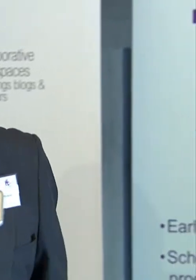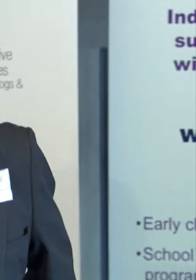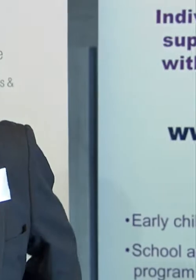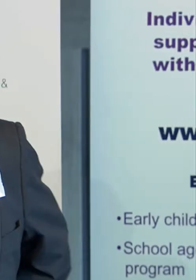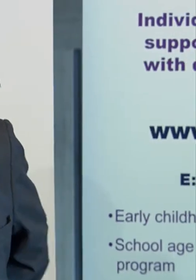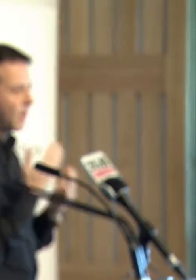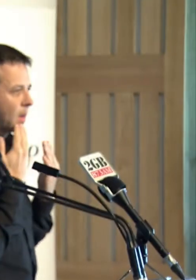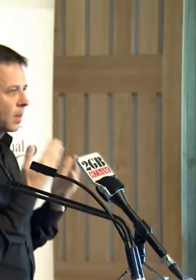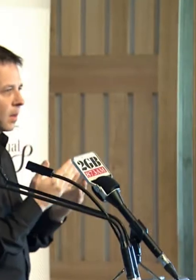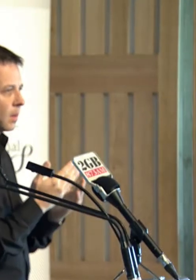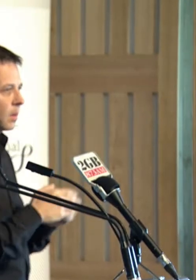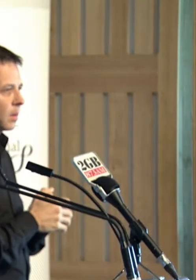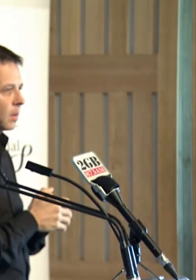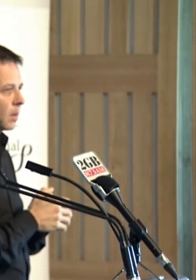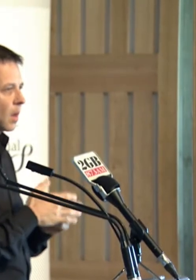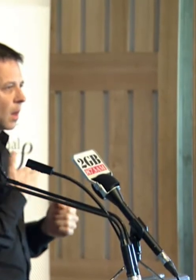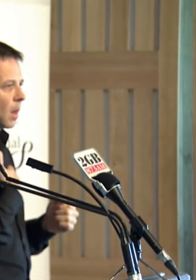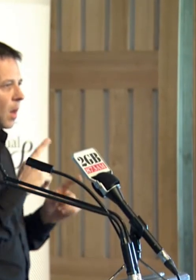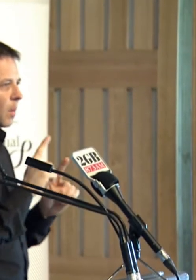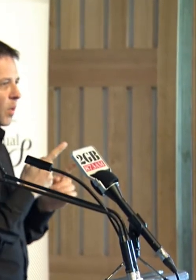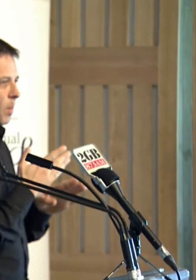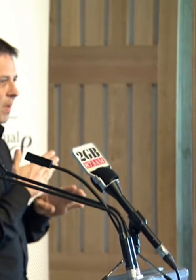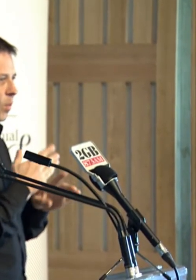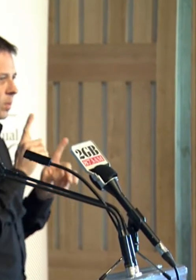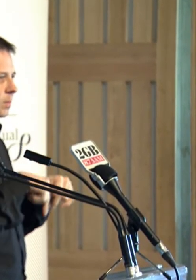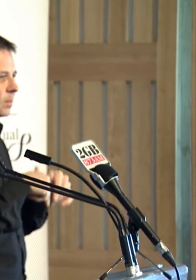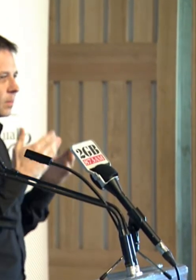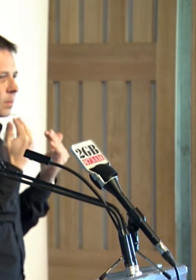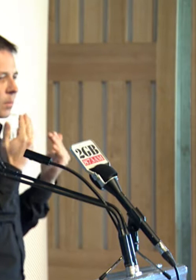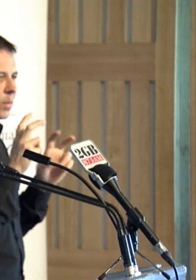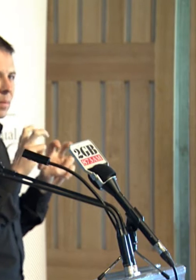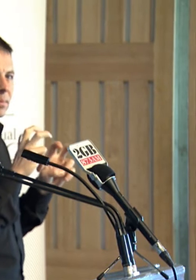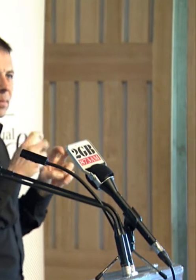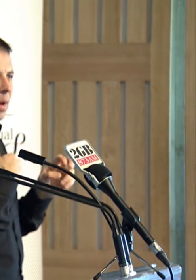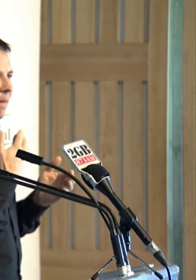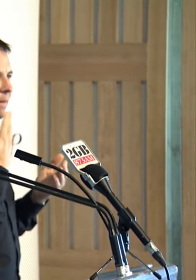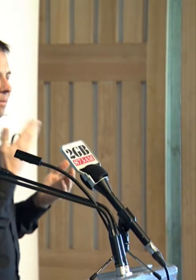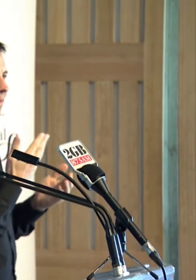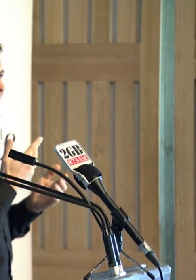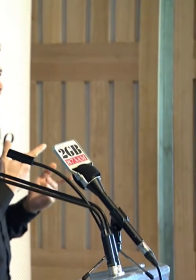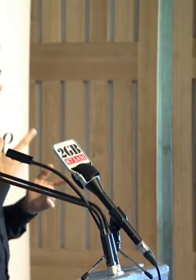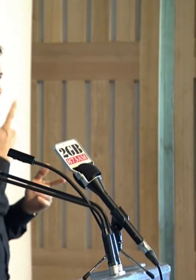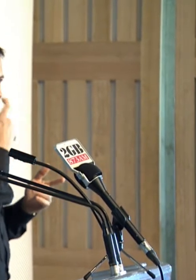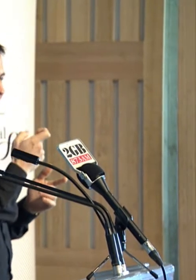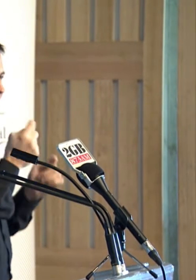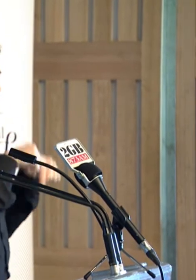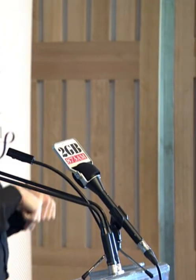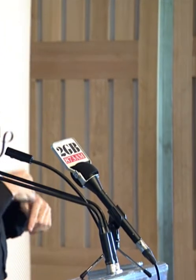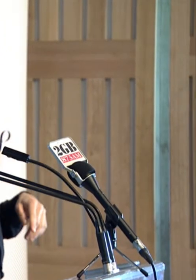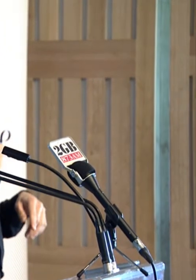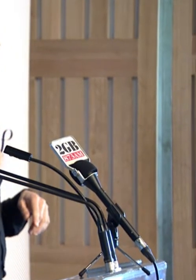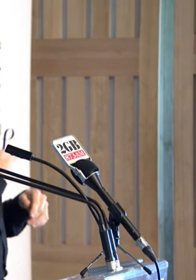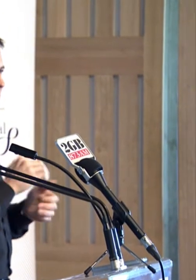Thank you. I'd just like to say before I actually do the welcome that I feel really privileged and honoured to be here this morning.